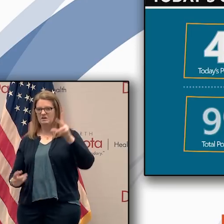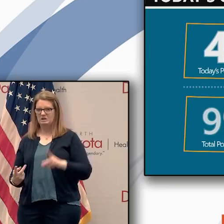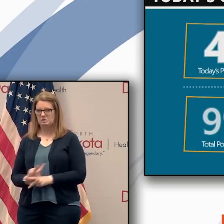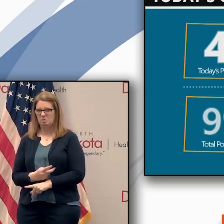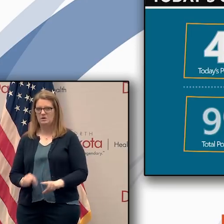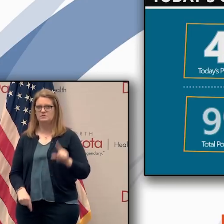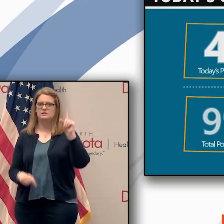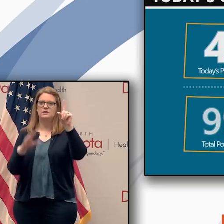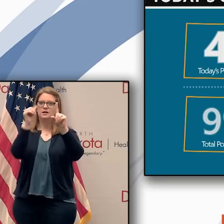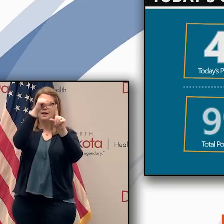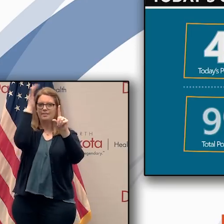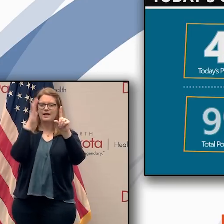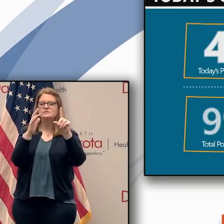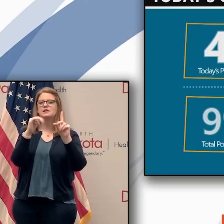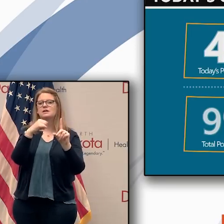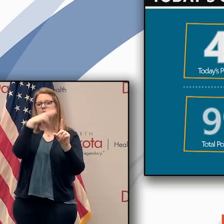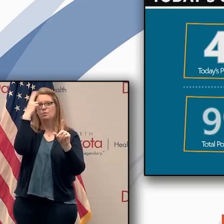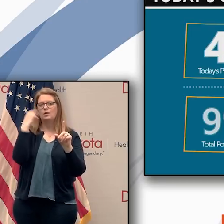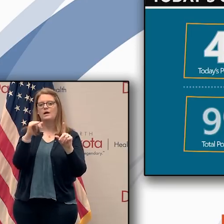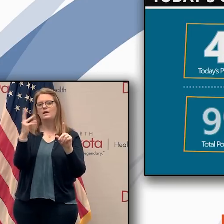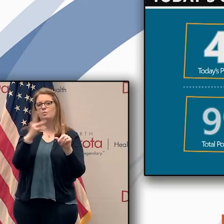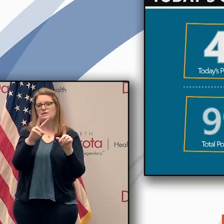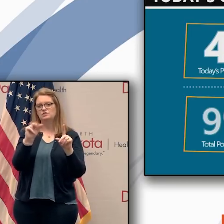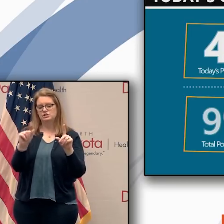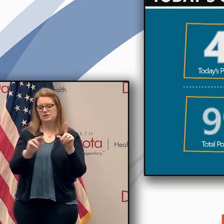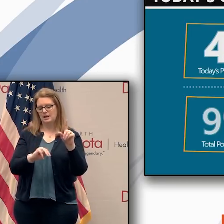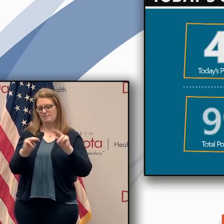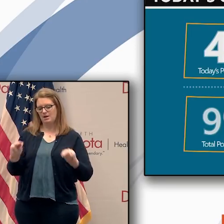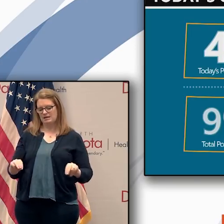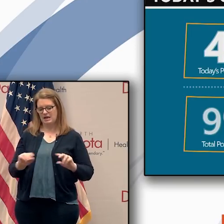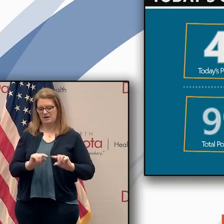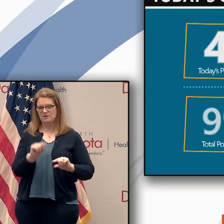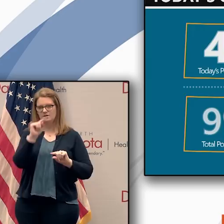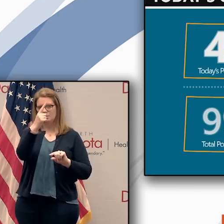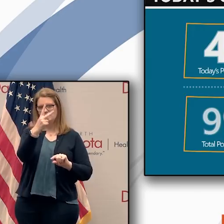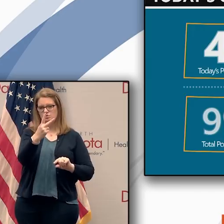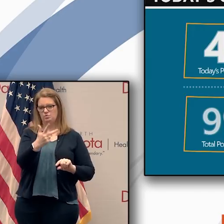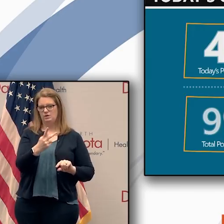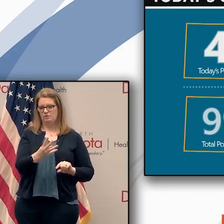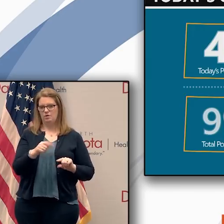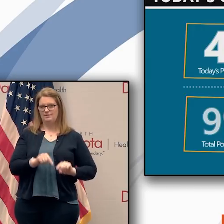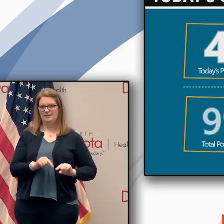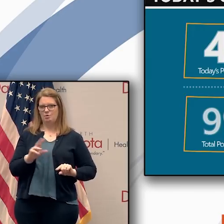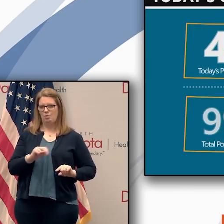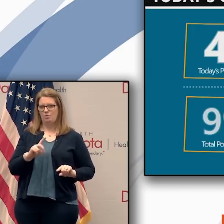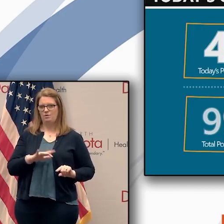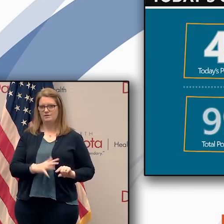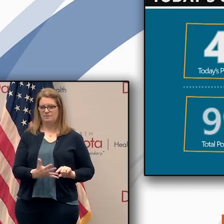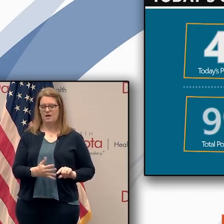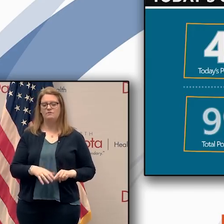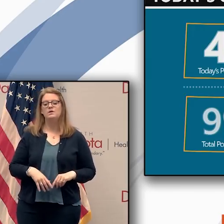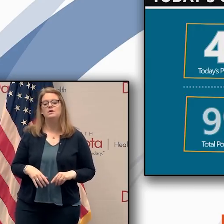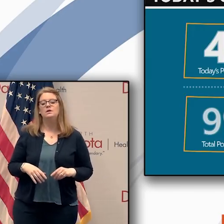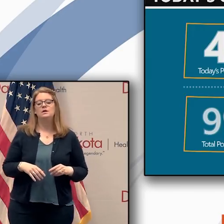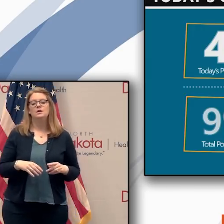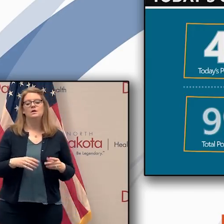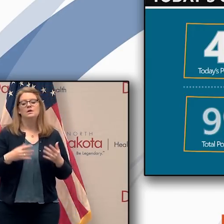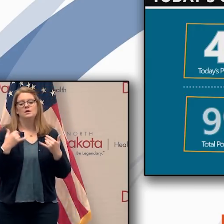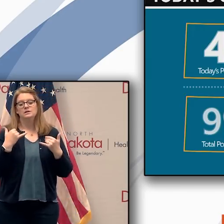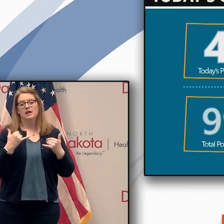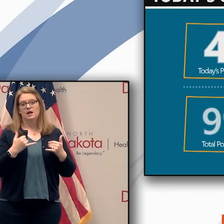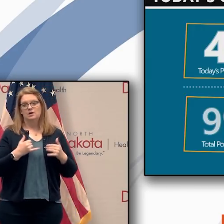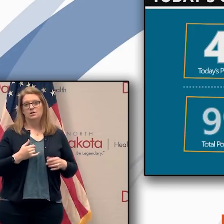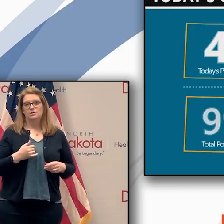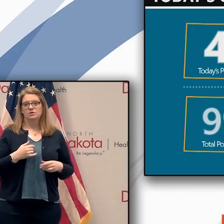Alaska, West Virginia, and Montana. When we take a look at that testing number, again, we remain